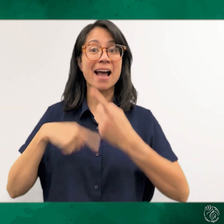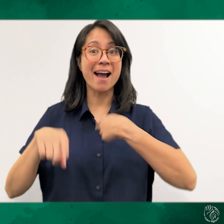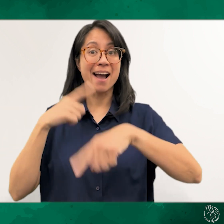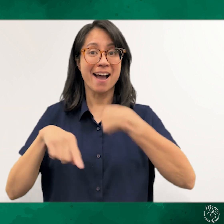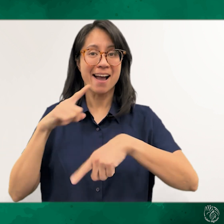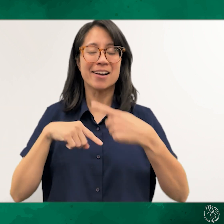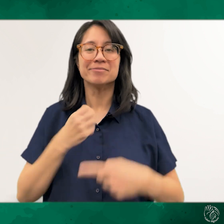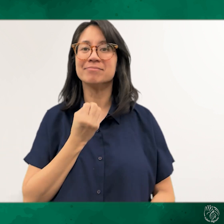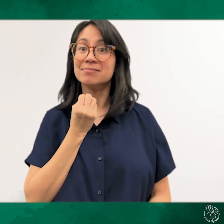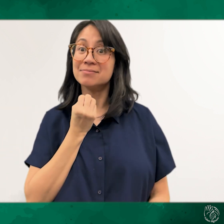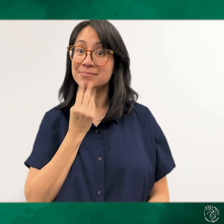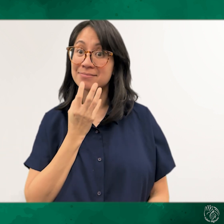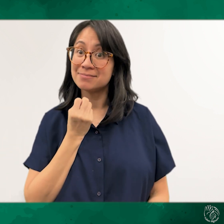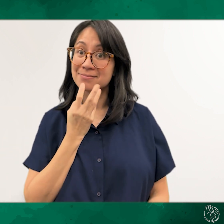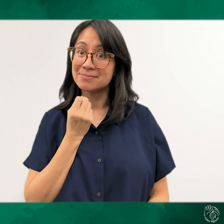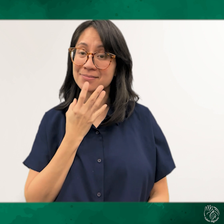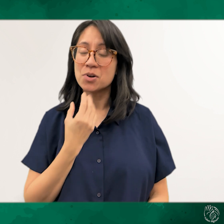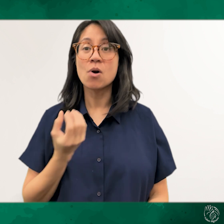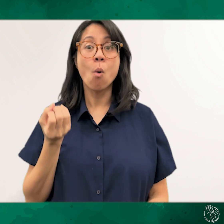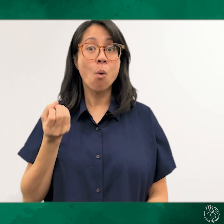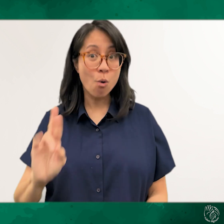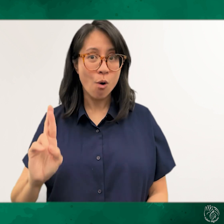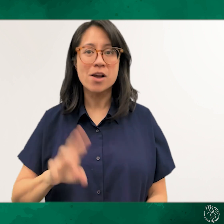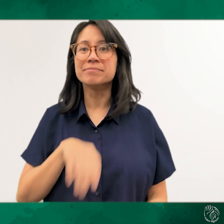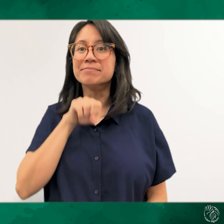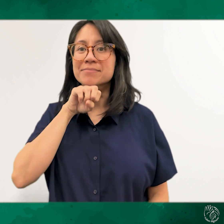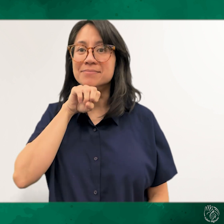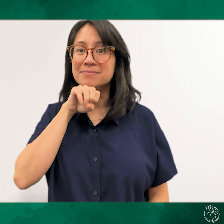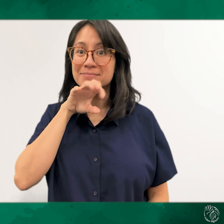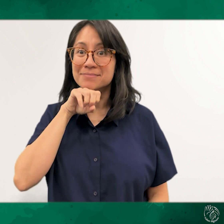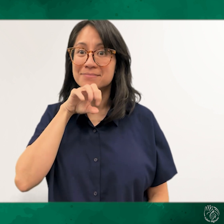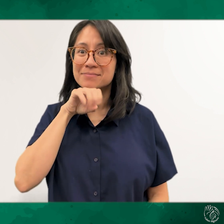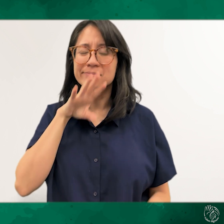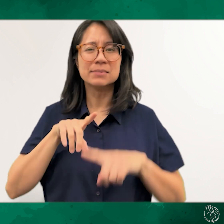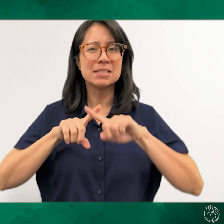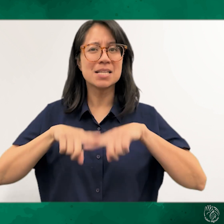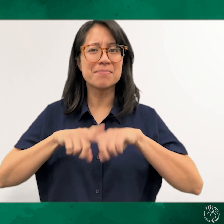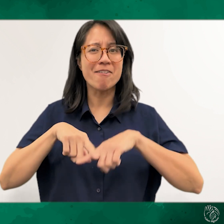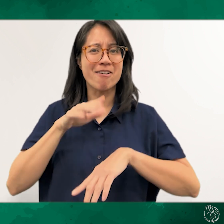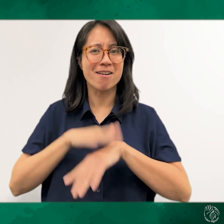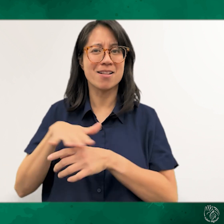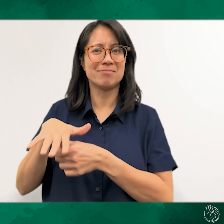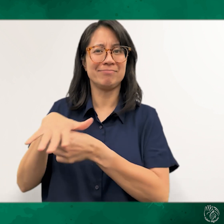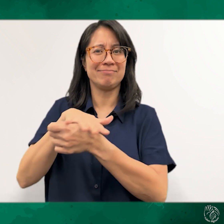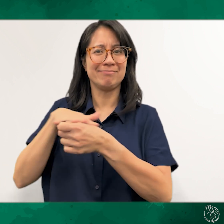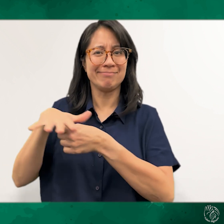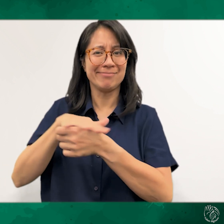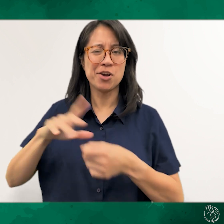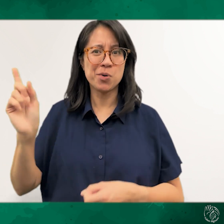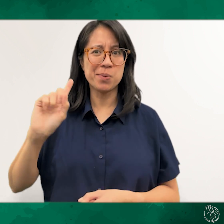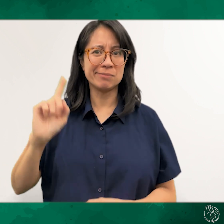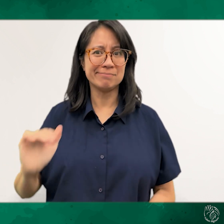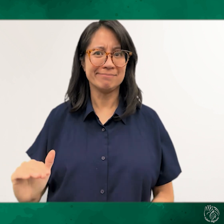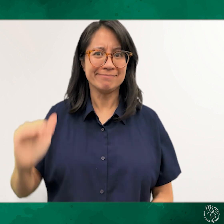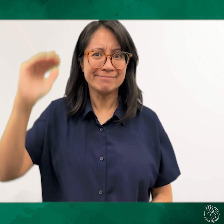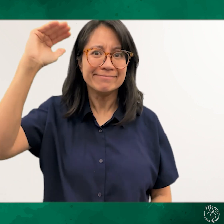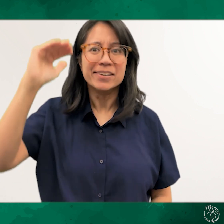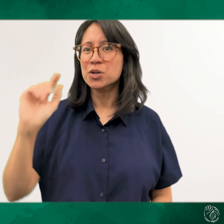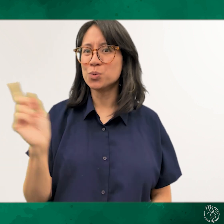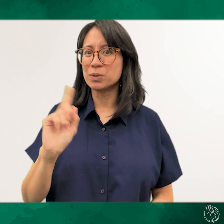the Philippines, they sign the word Lola like this or like this, depending on the region where one would grow up